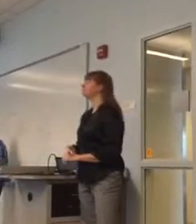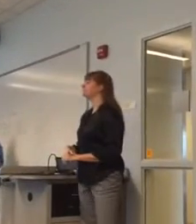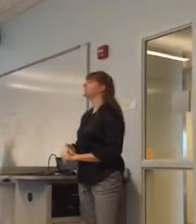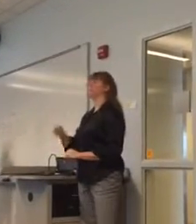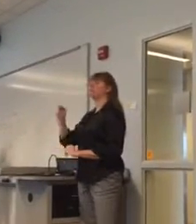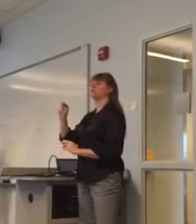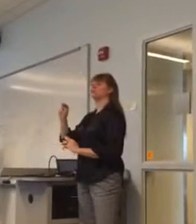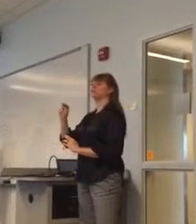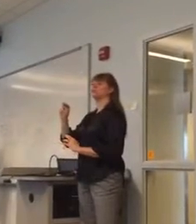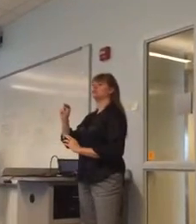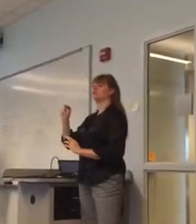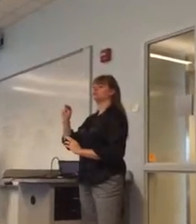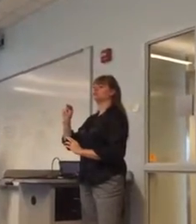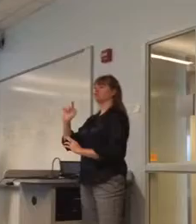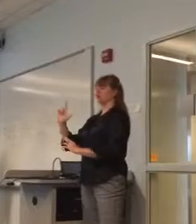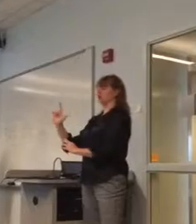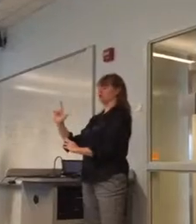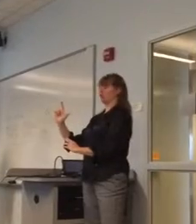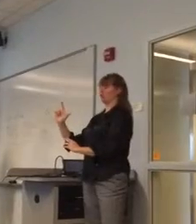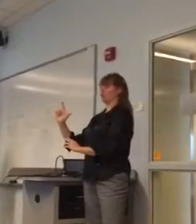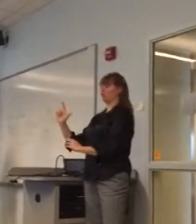The null set, without the bracket.